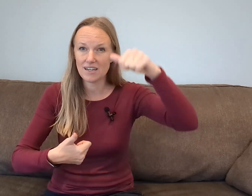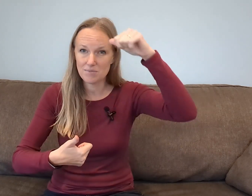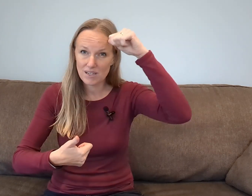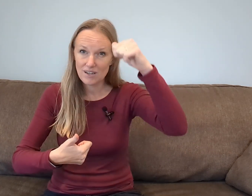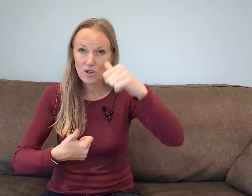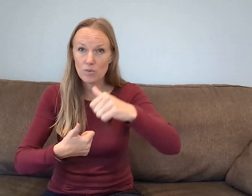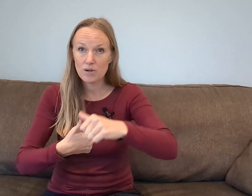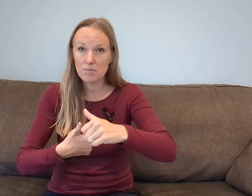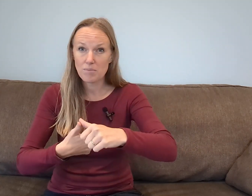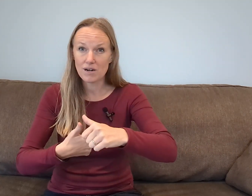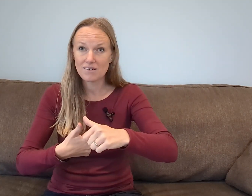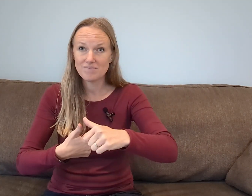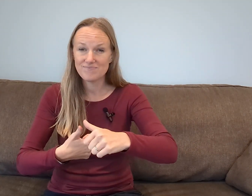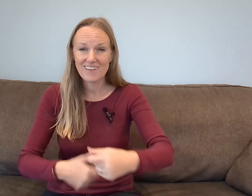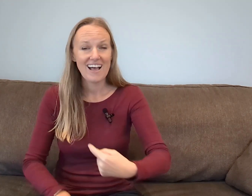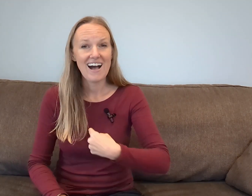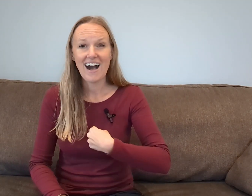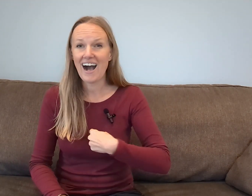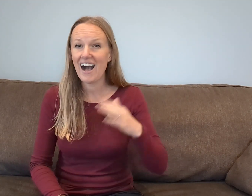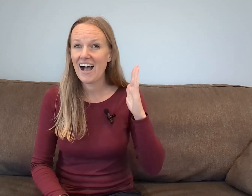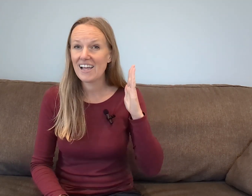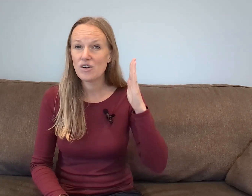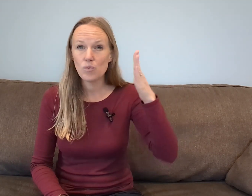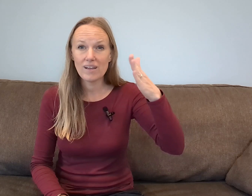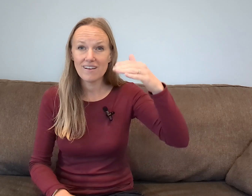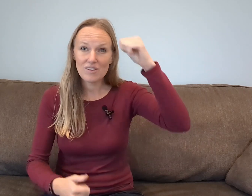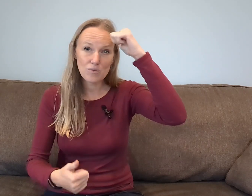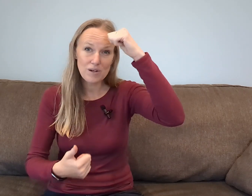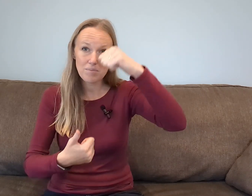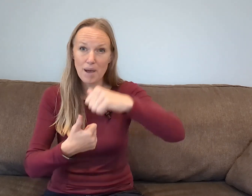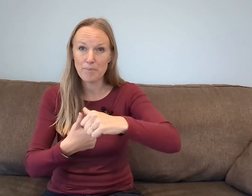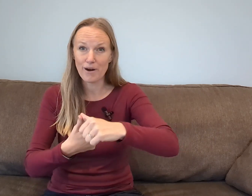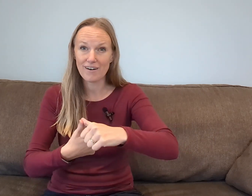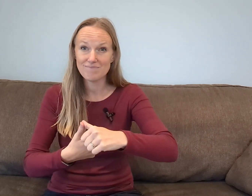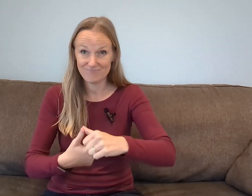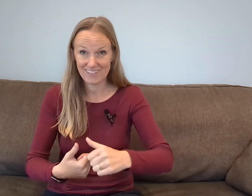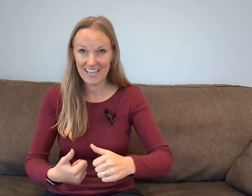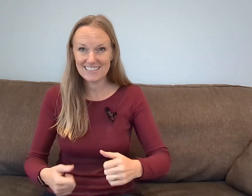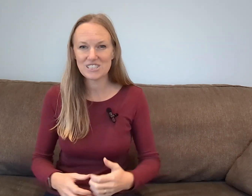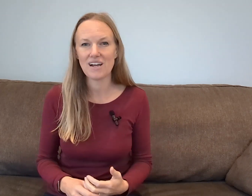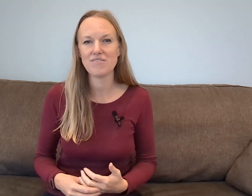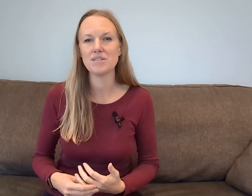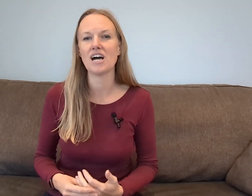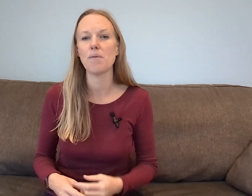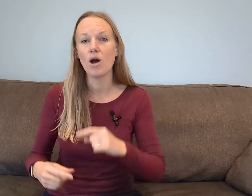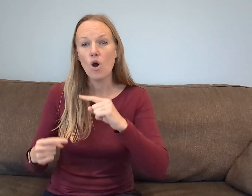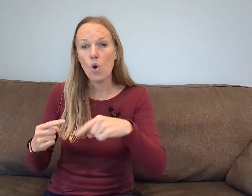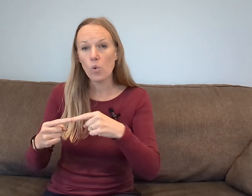thumb, remember. I will remember. Okay, let's try it from the top. When